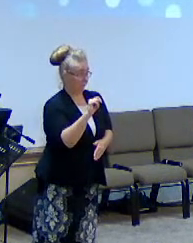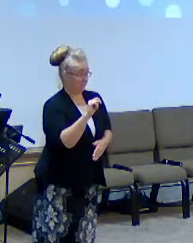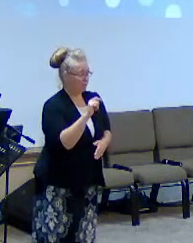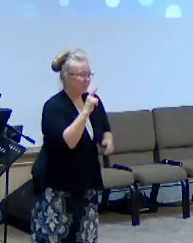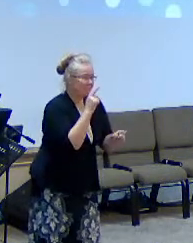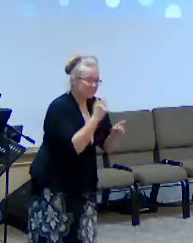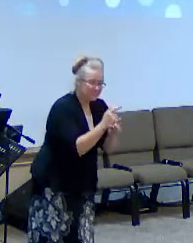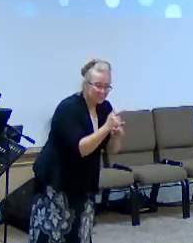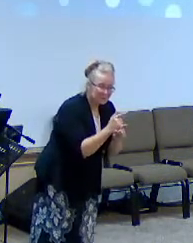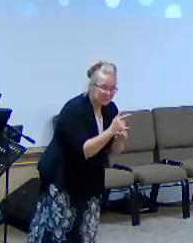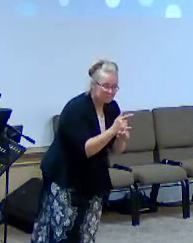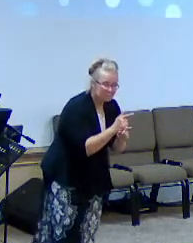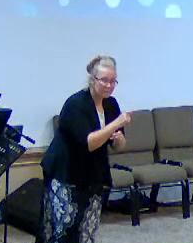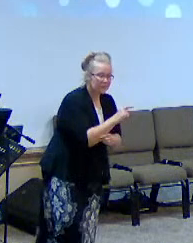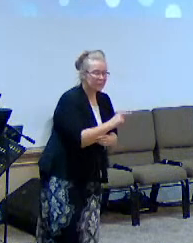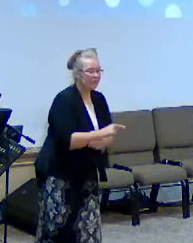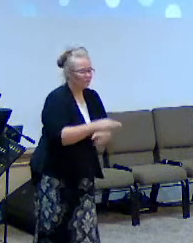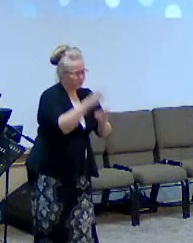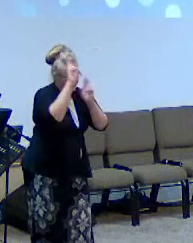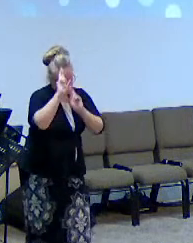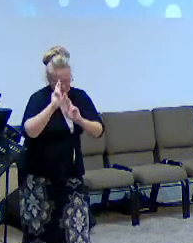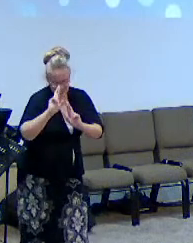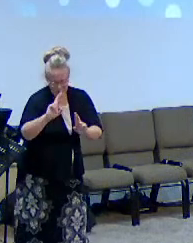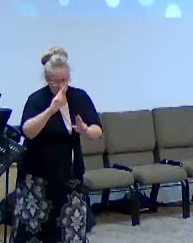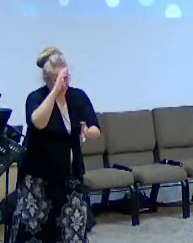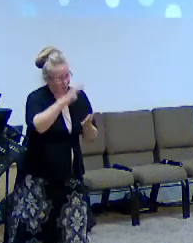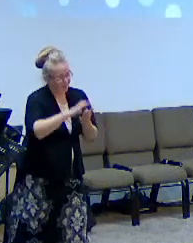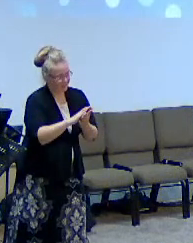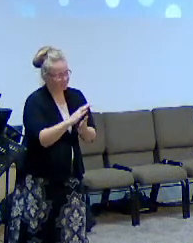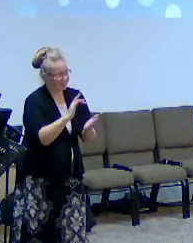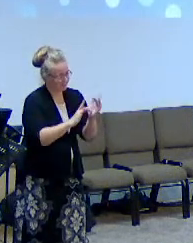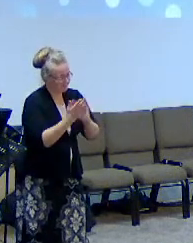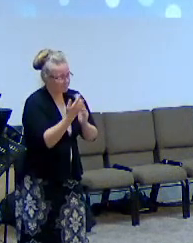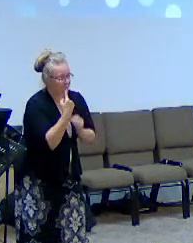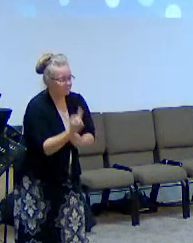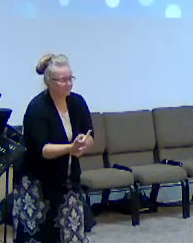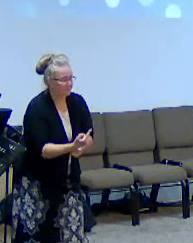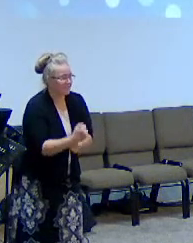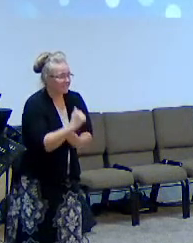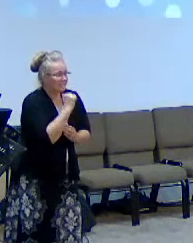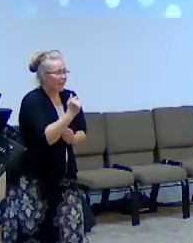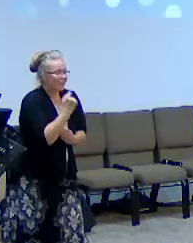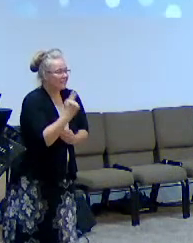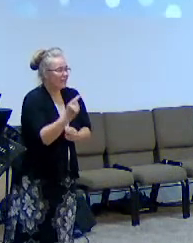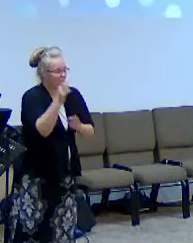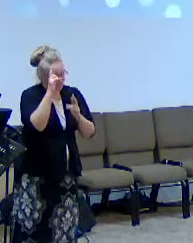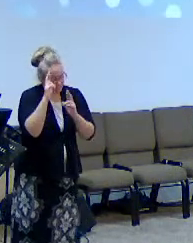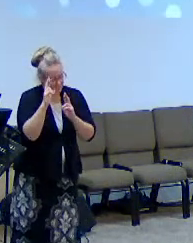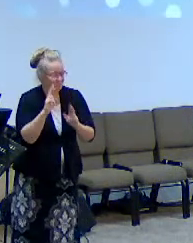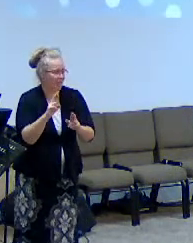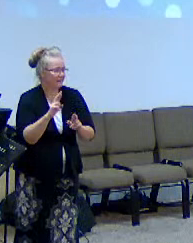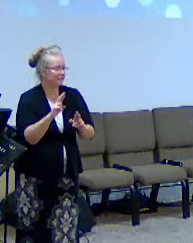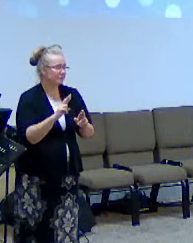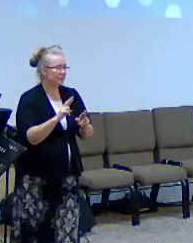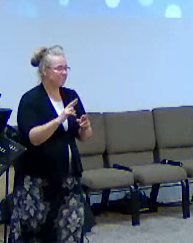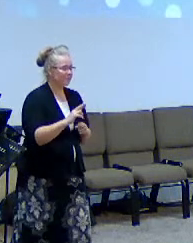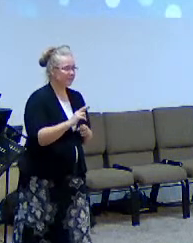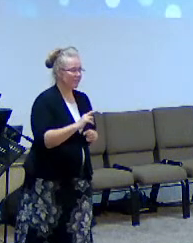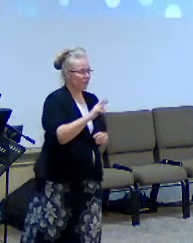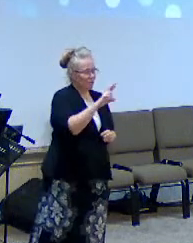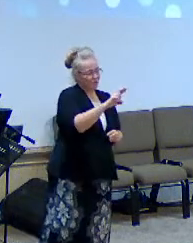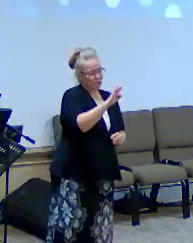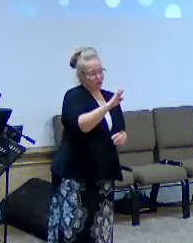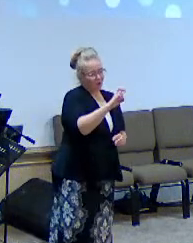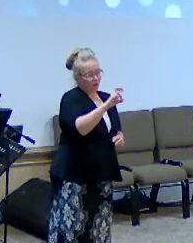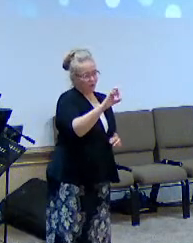Sisters, reverence your husbands, the Bible says. It didn't say respect there, although that's implied. Reverence